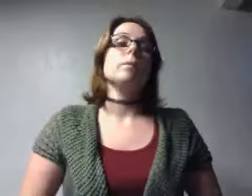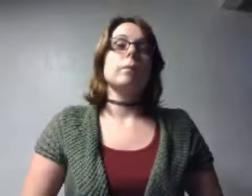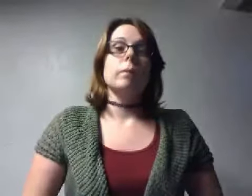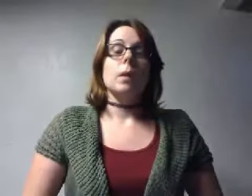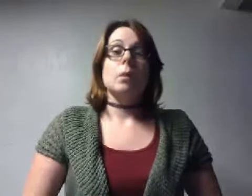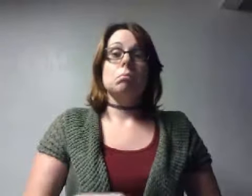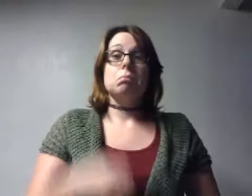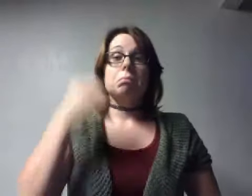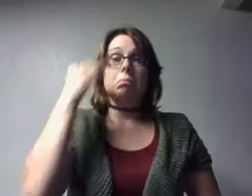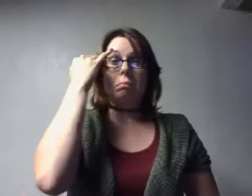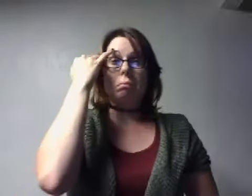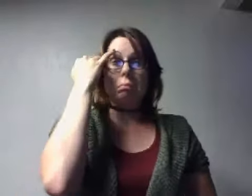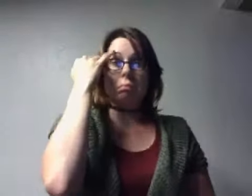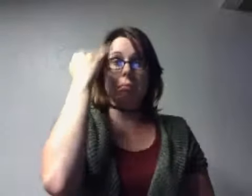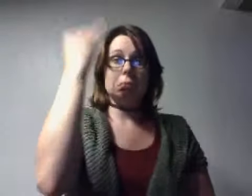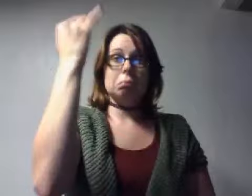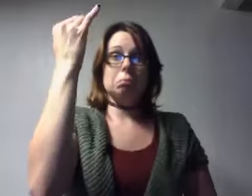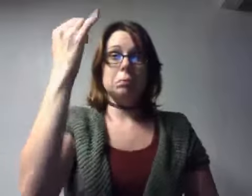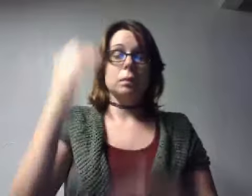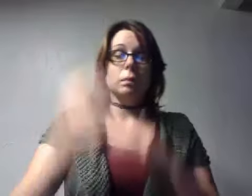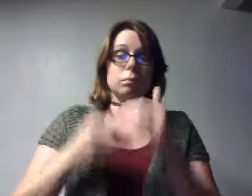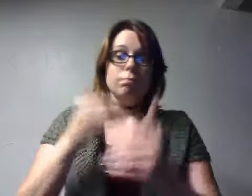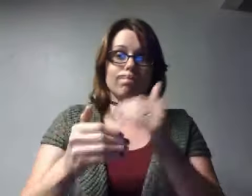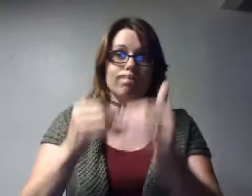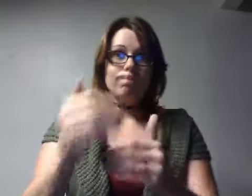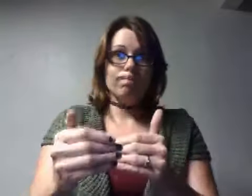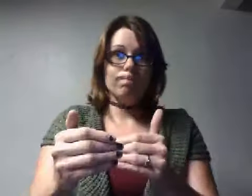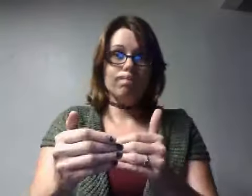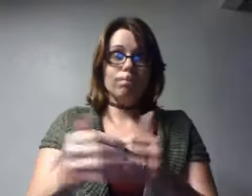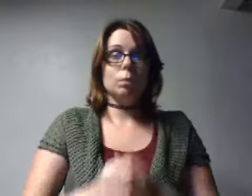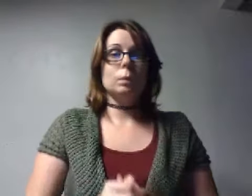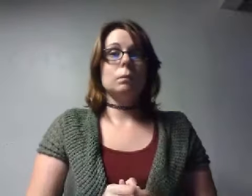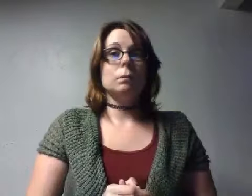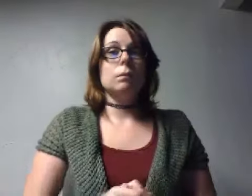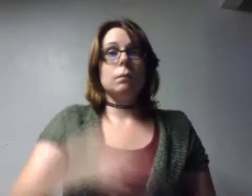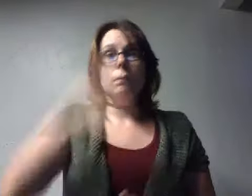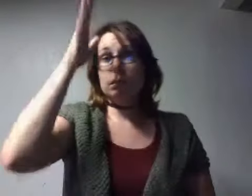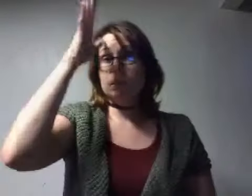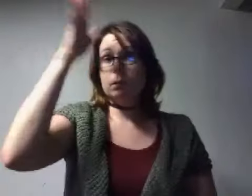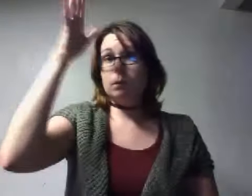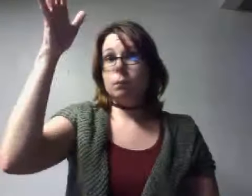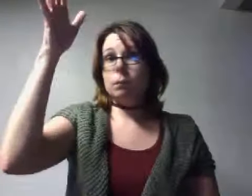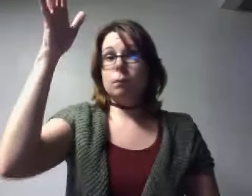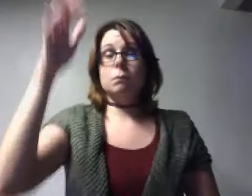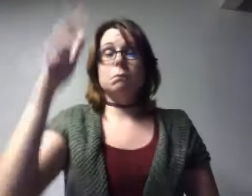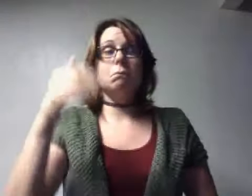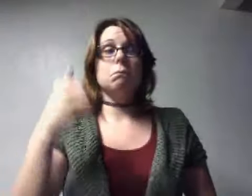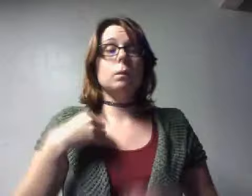As a child growing up, I always saw my grandfather carrying around cameras, and he never left the house without a camera. So